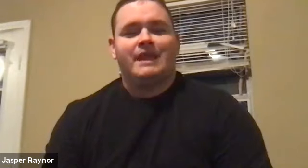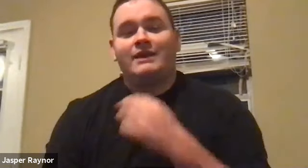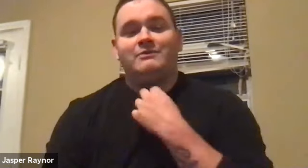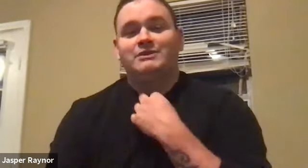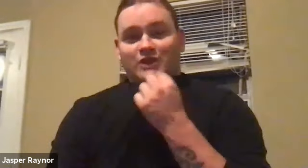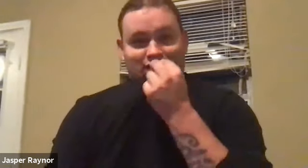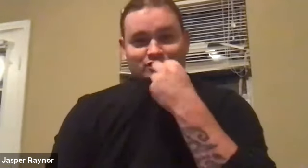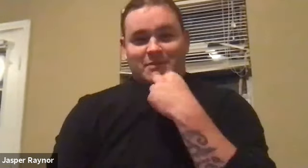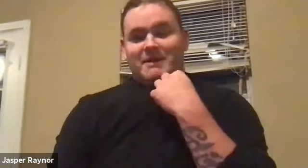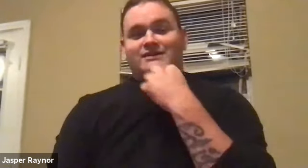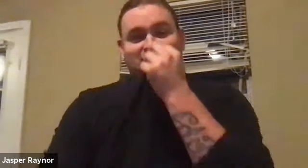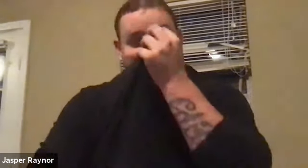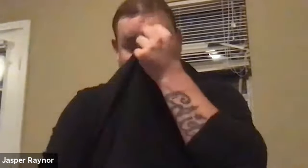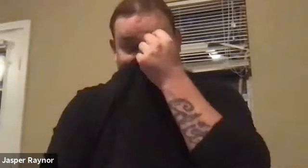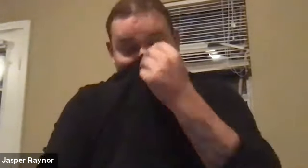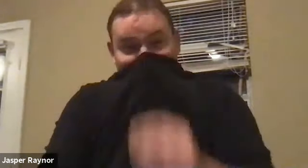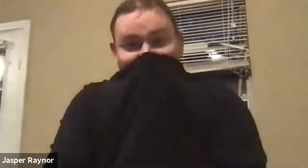I remember to stop covering my mouth. Sometimes I say the words.